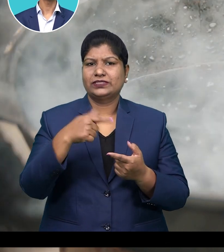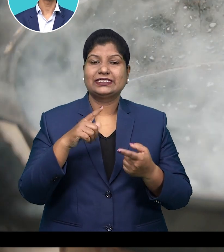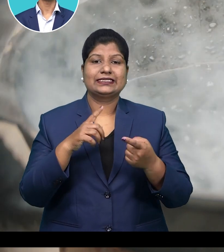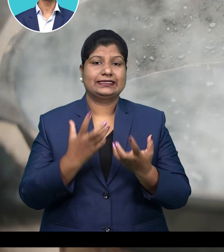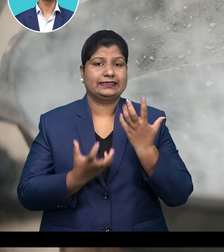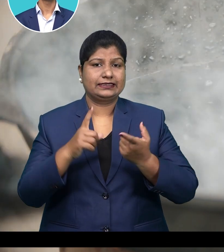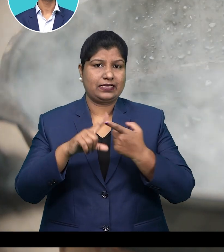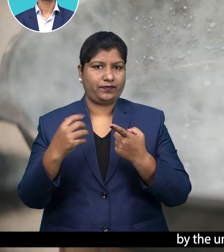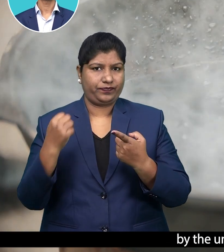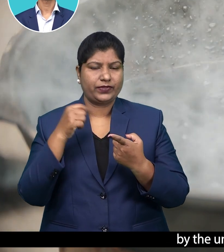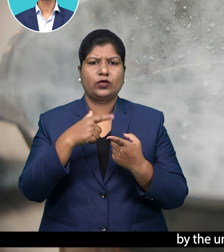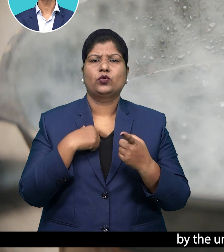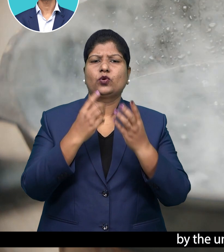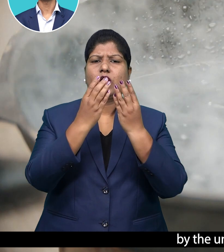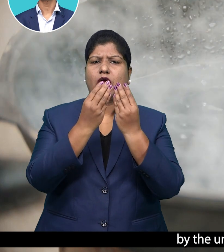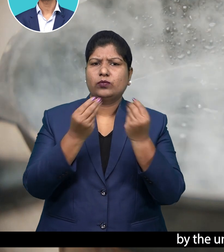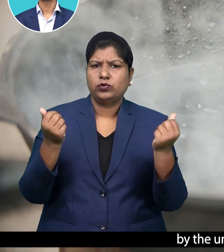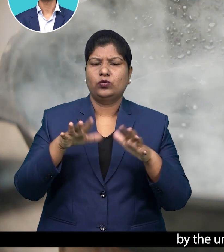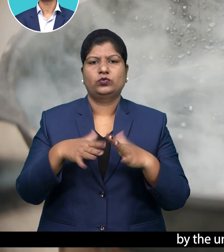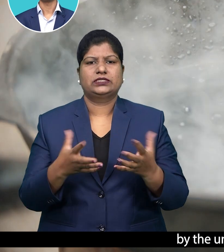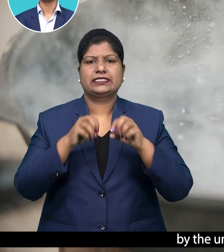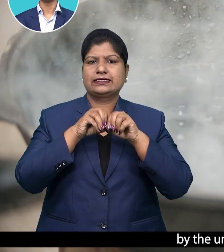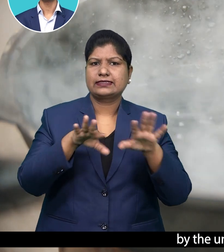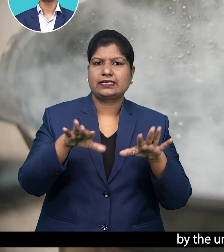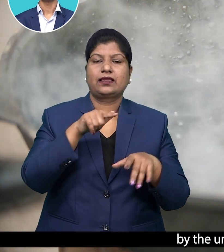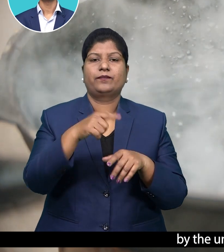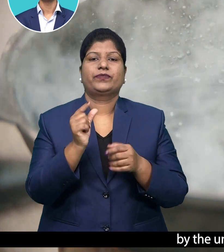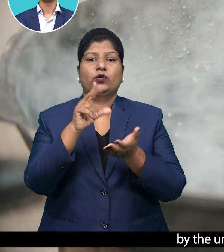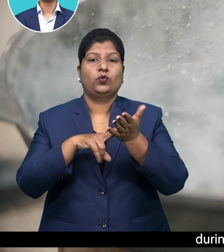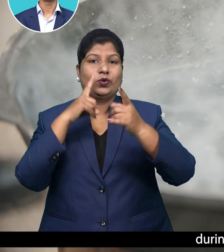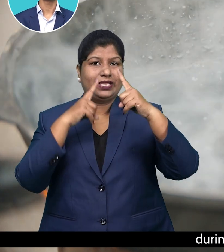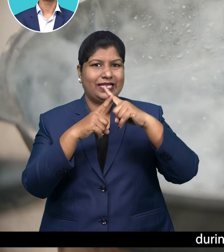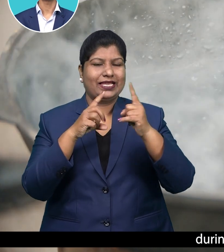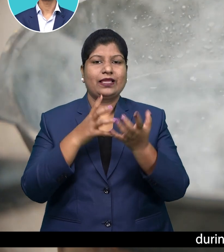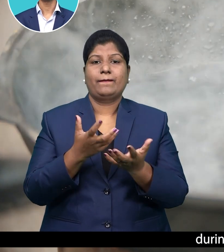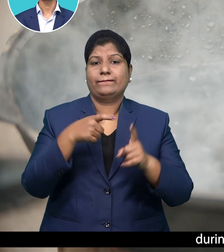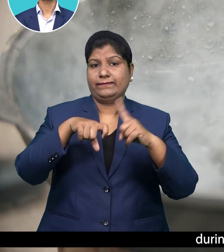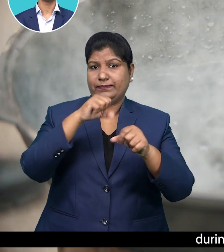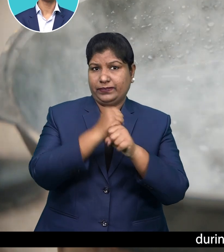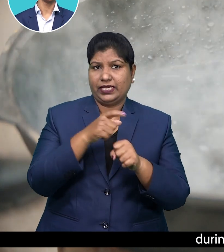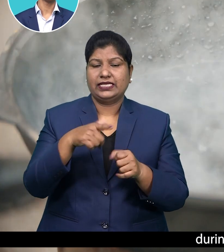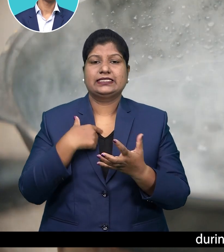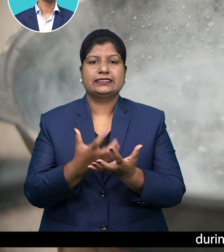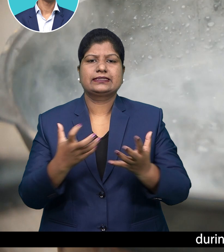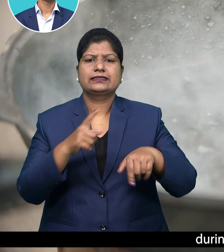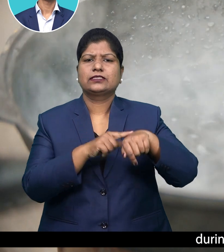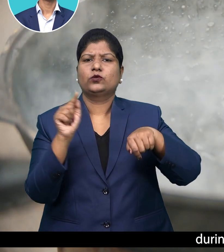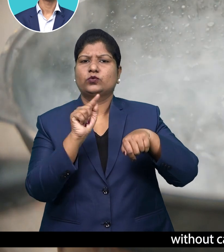or liberated by the unit mass of a substance during a change of